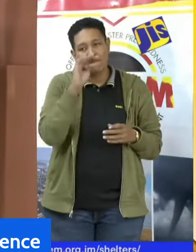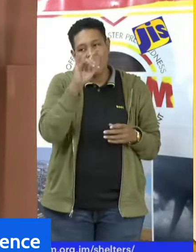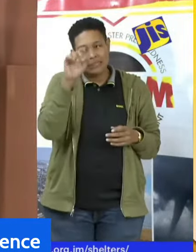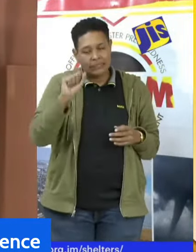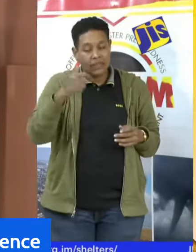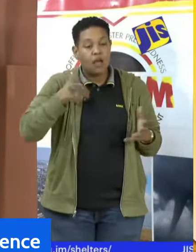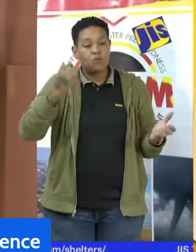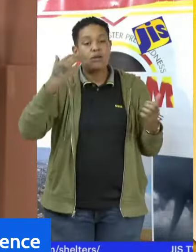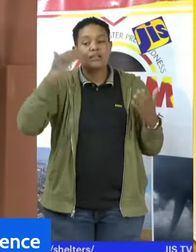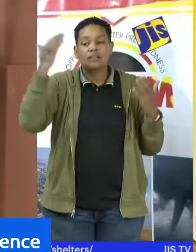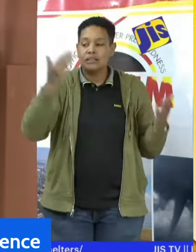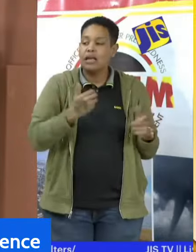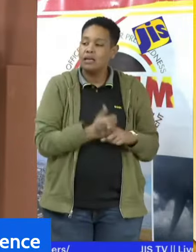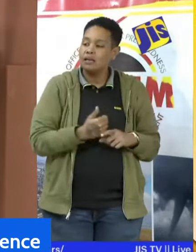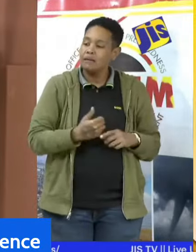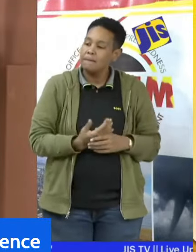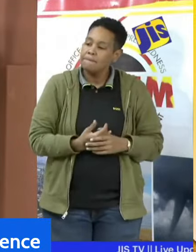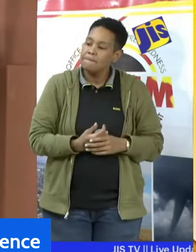the